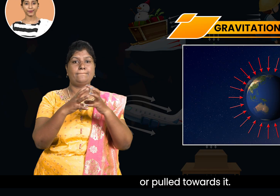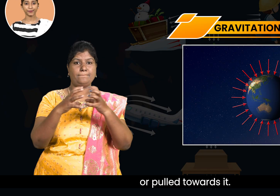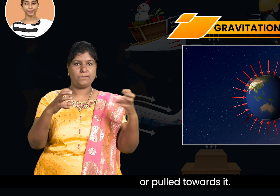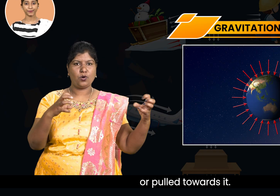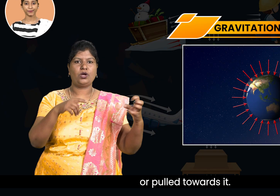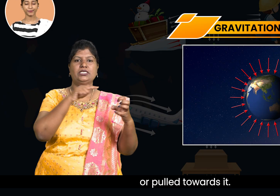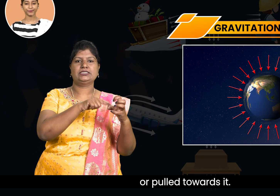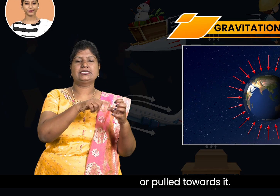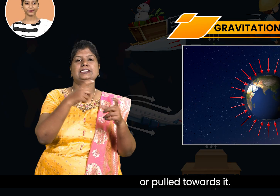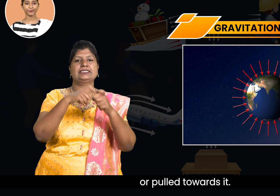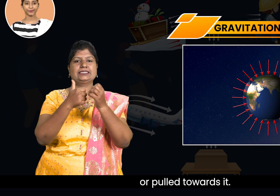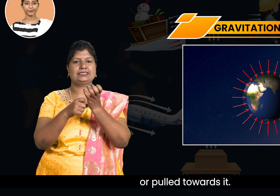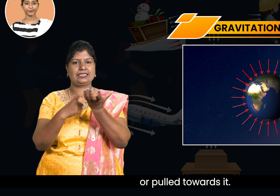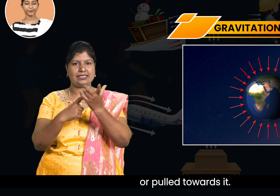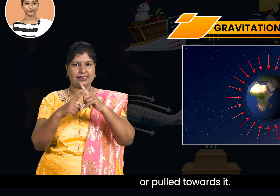it.